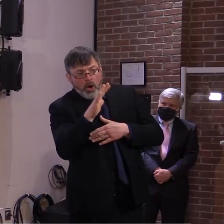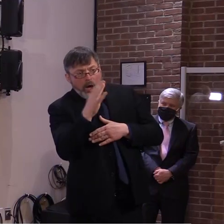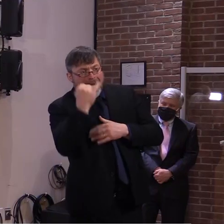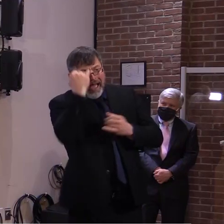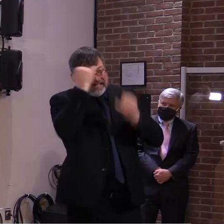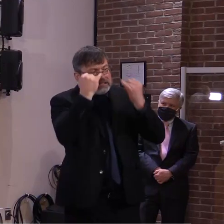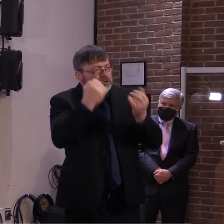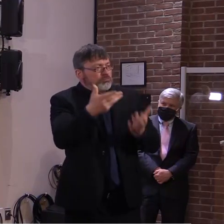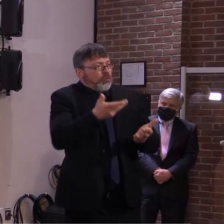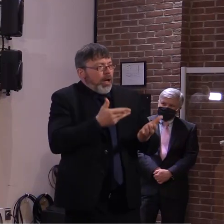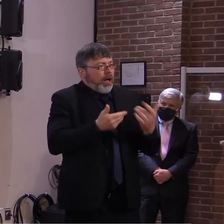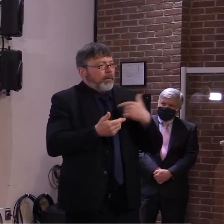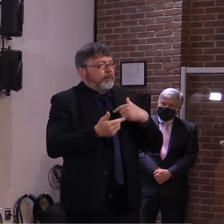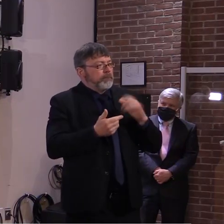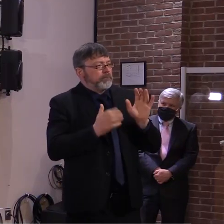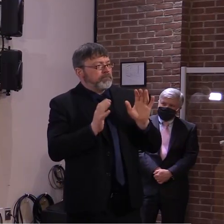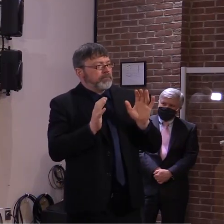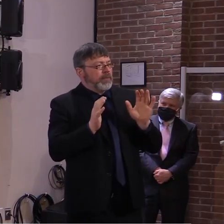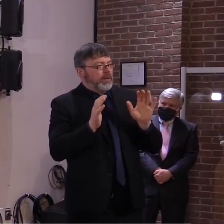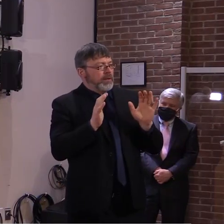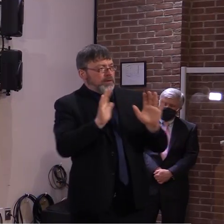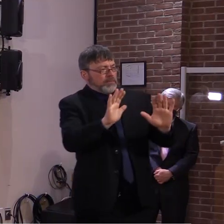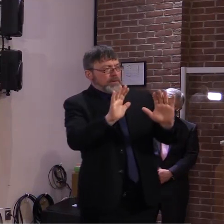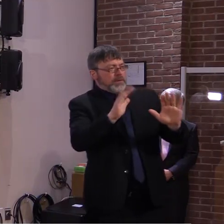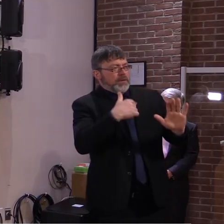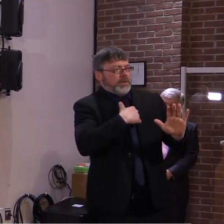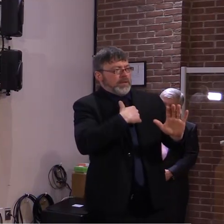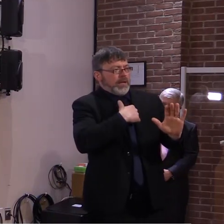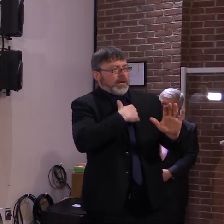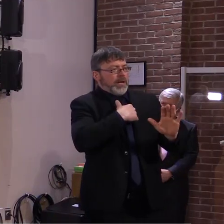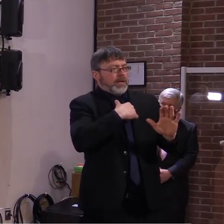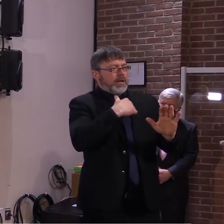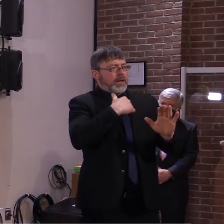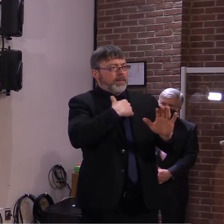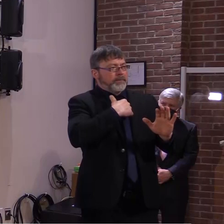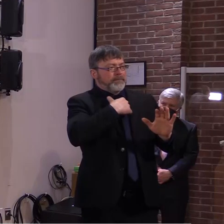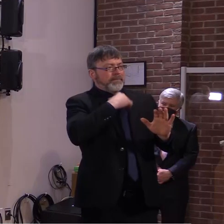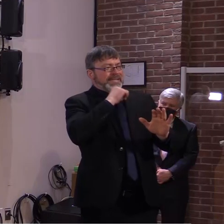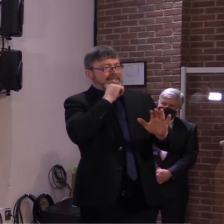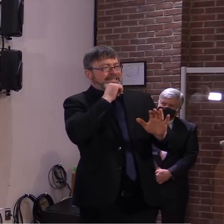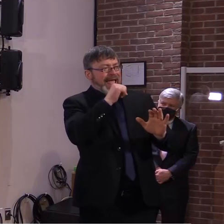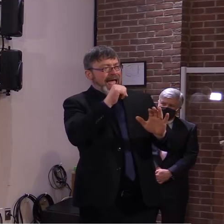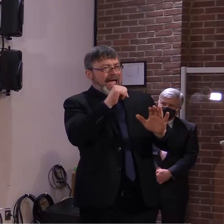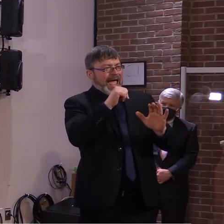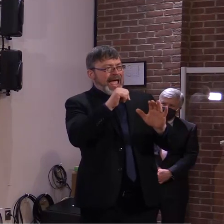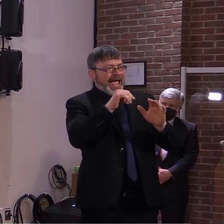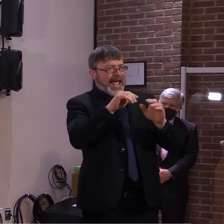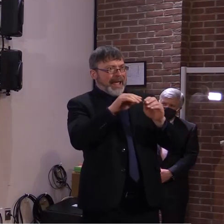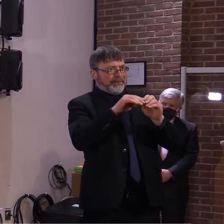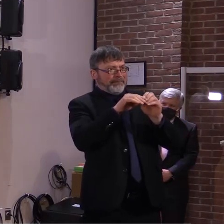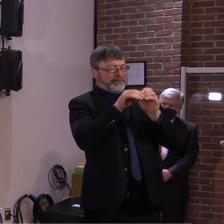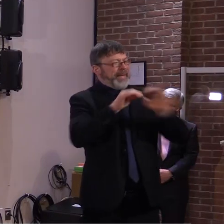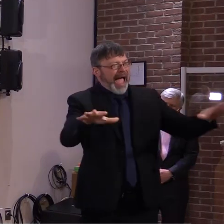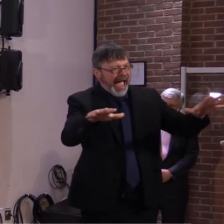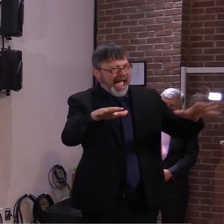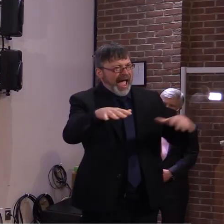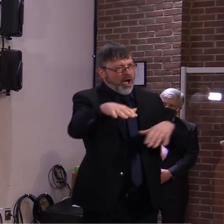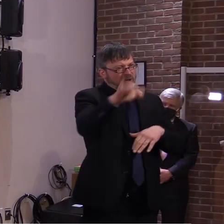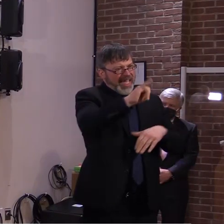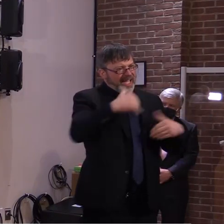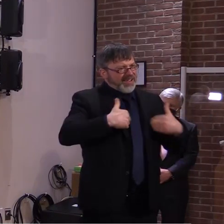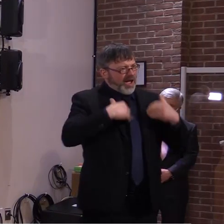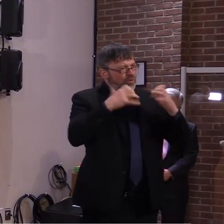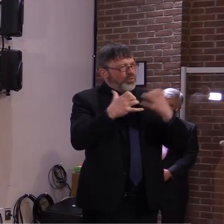outbreak amongst younger students. It's part of a surge in cases across the state that 50% of cases are under age